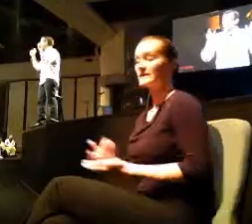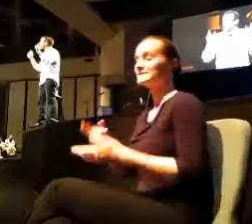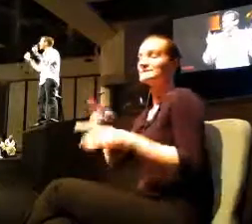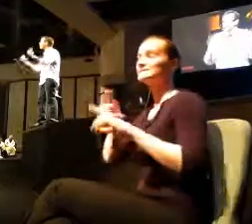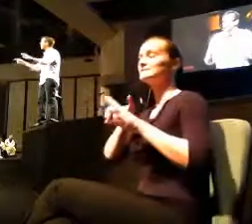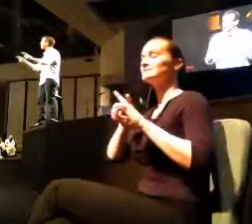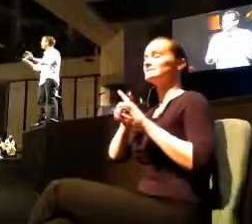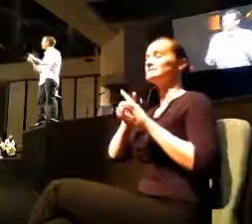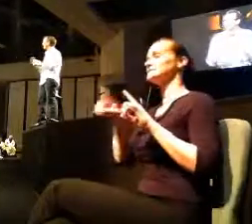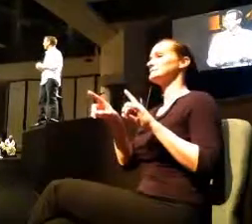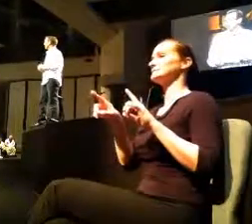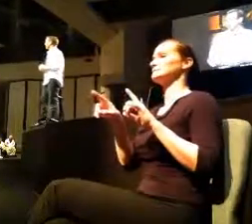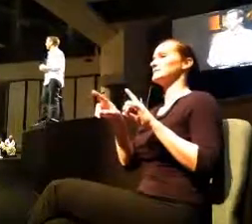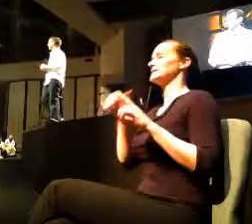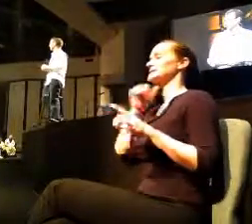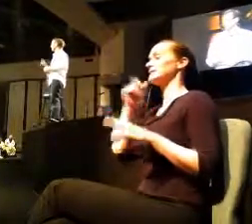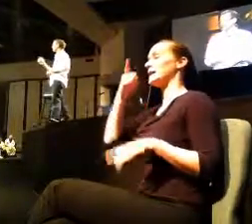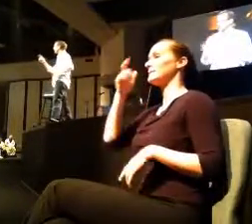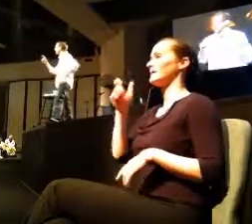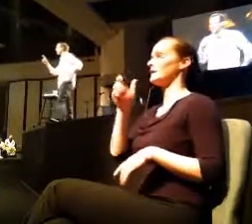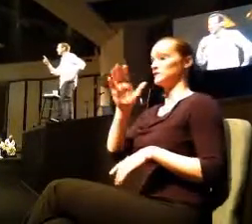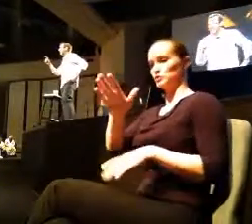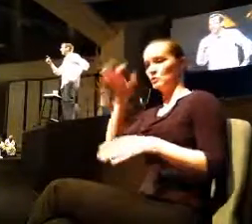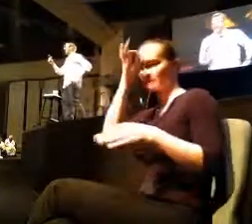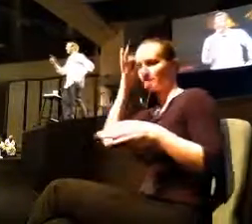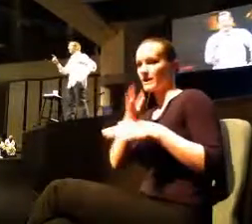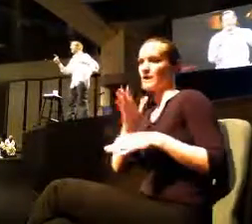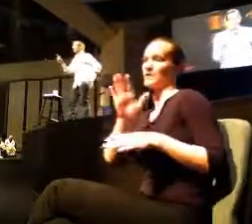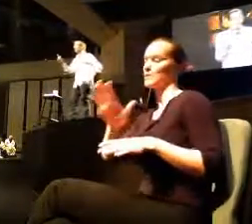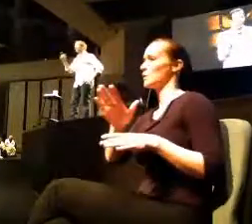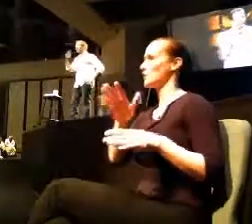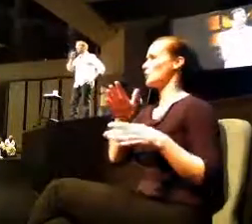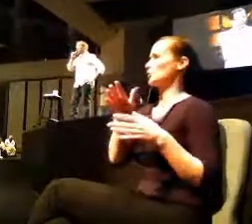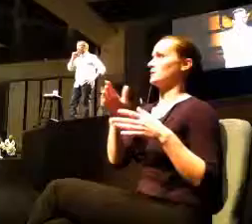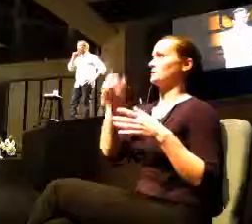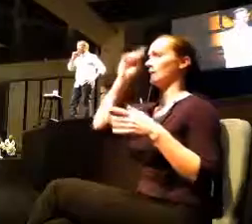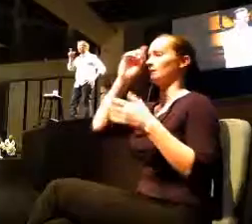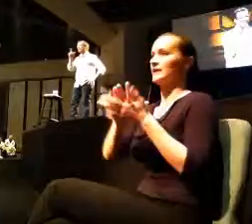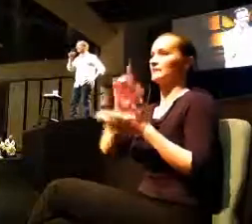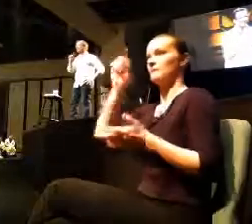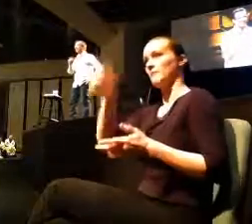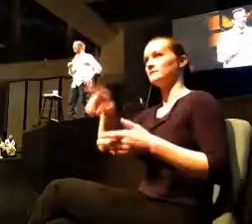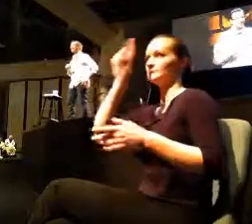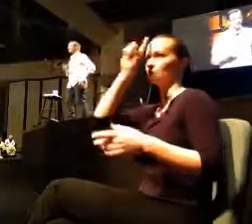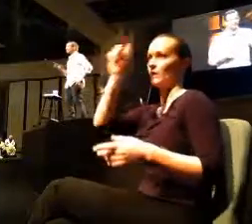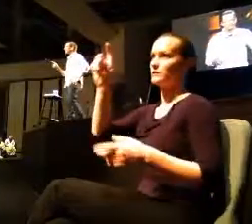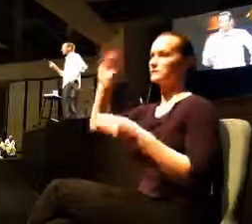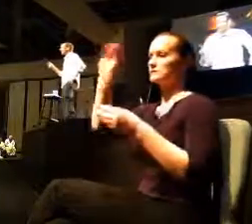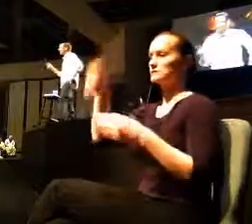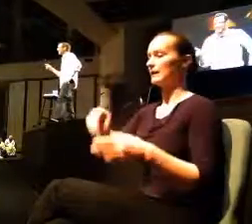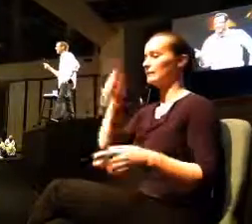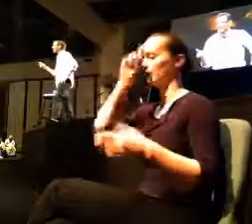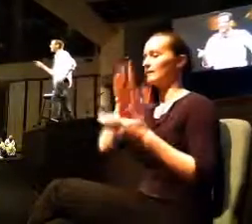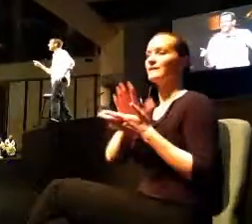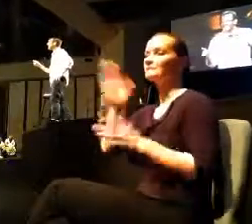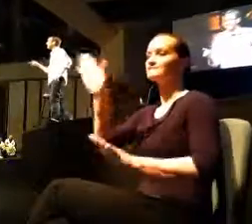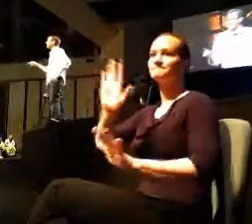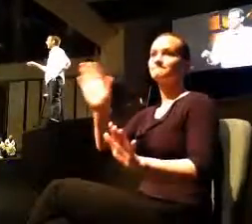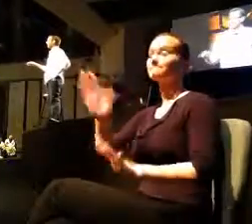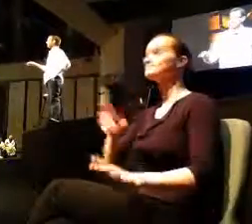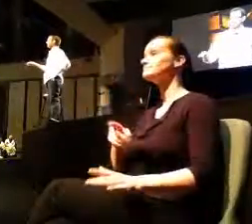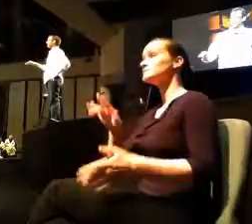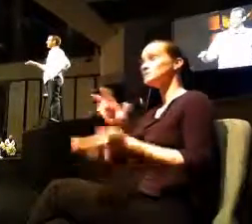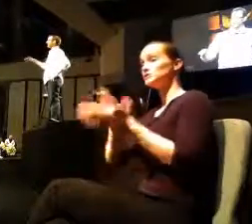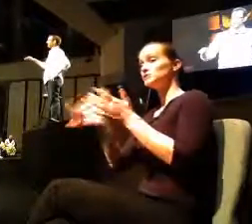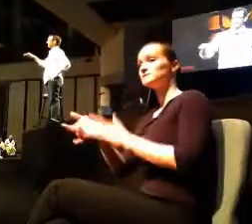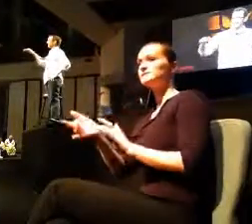He just loves this man. And you know what else the writer doesn't put in there that I think is very interesting? It doesn't tell us